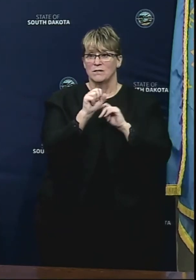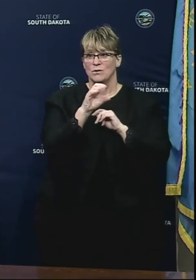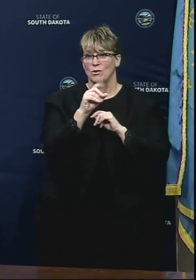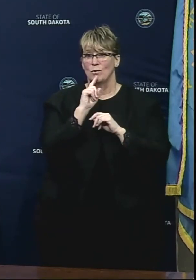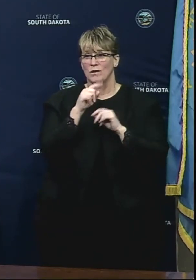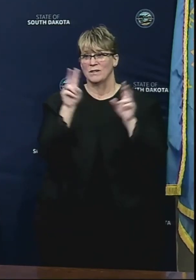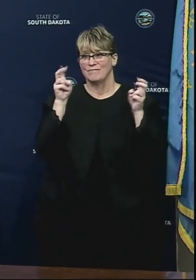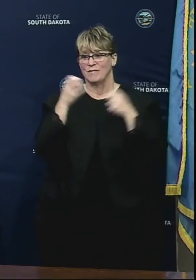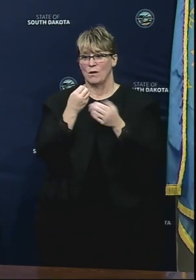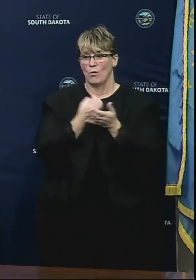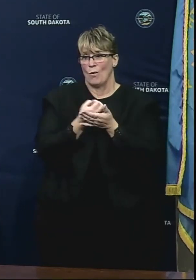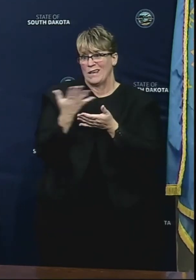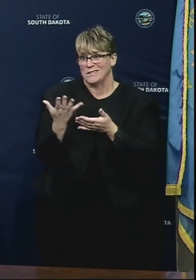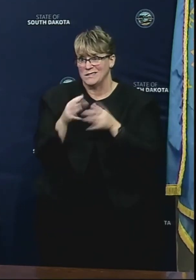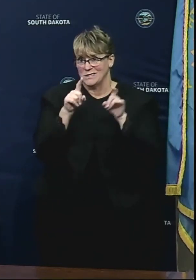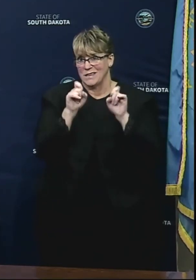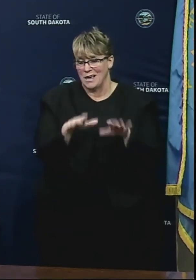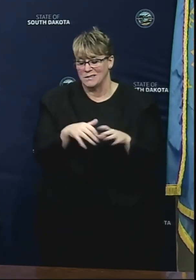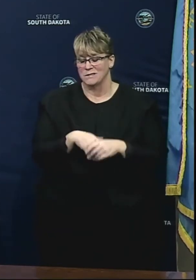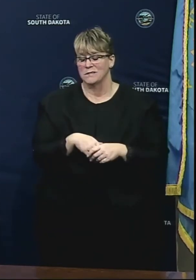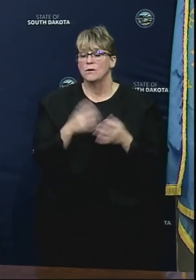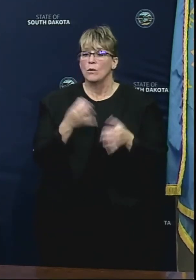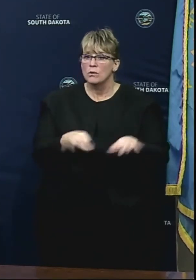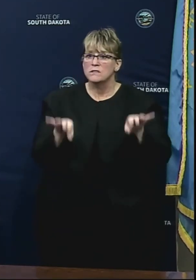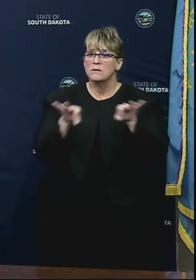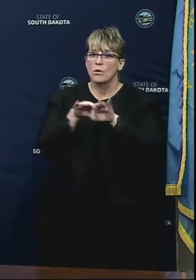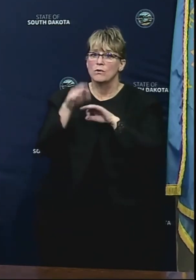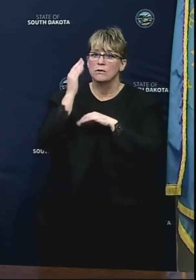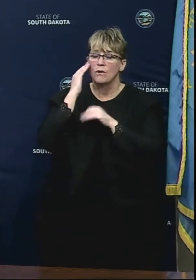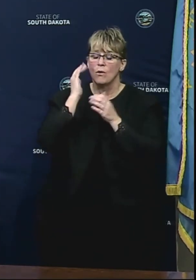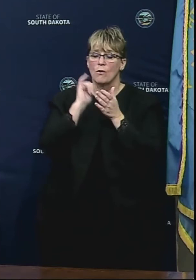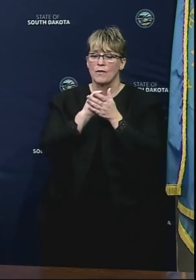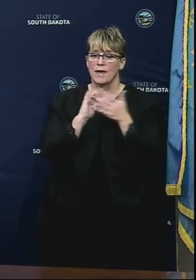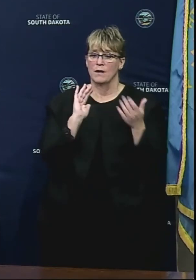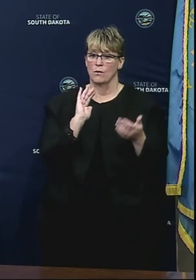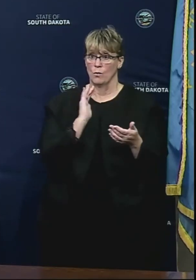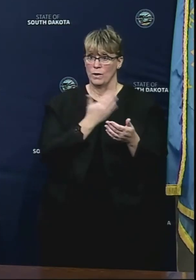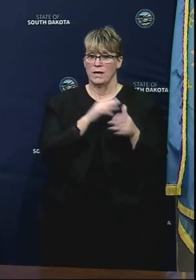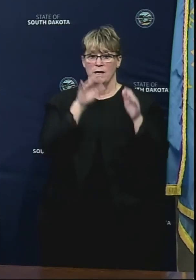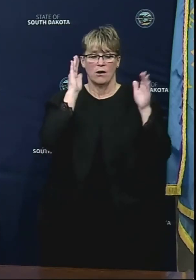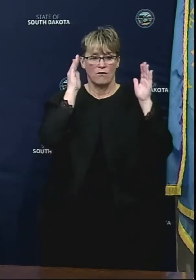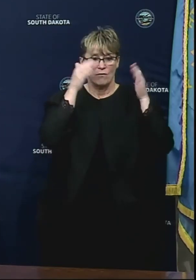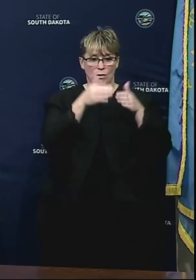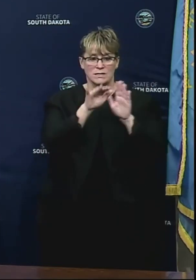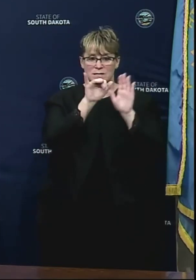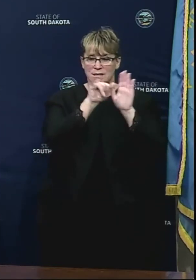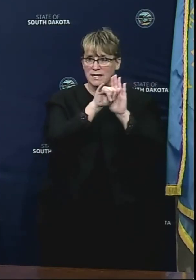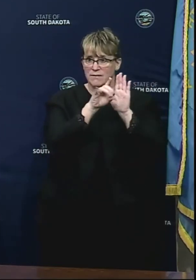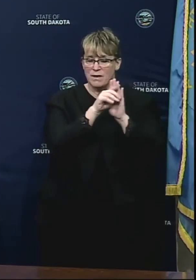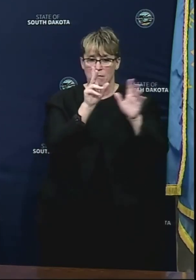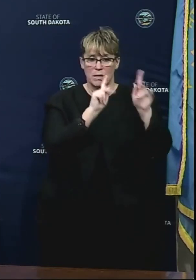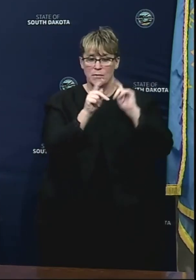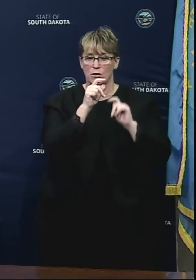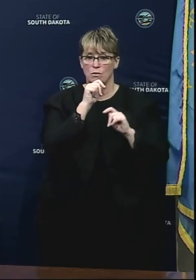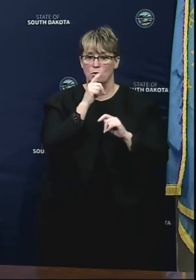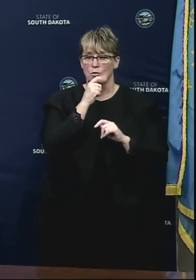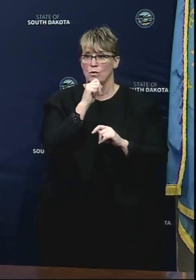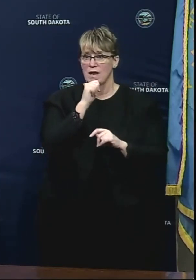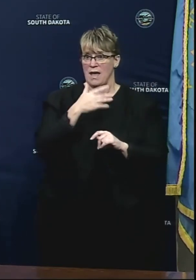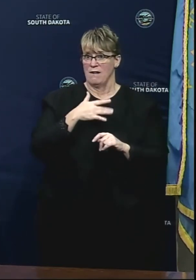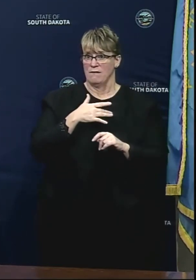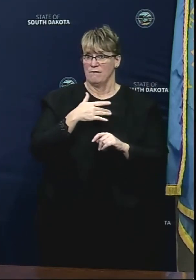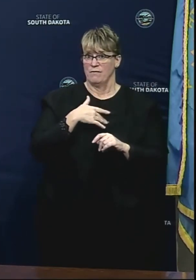test. I think it's important that we are focused on identifying those who have symptoms